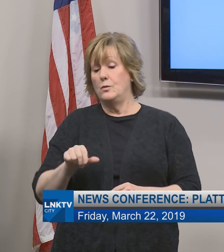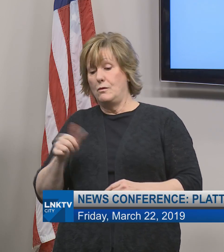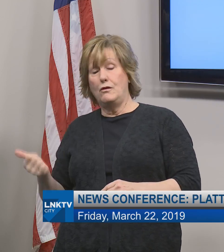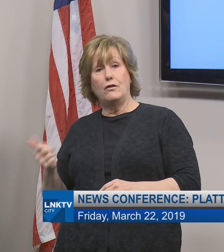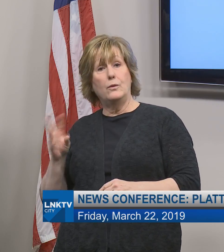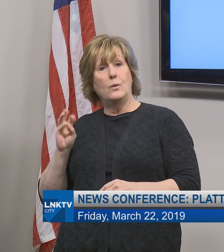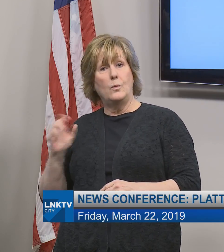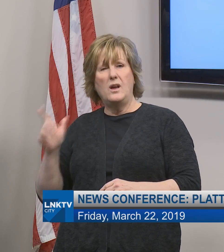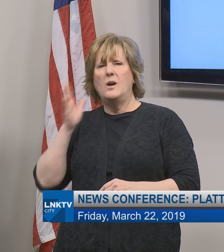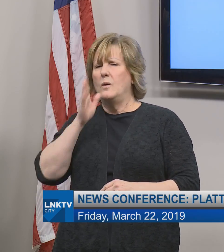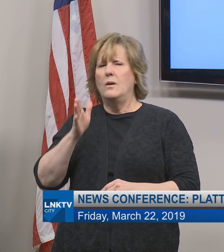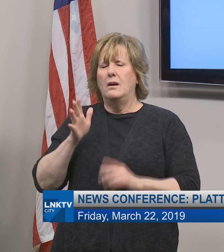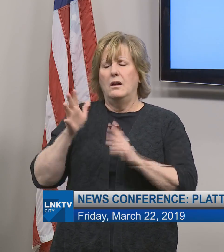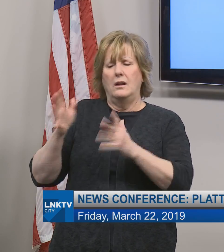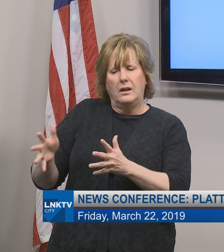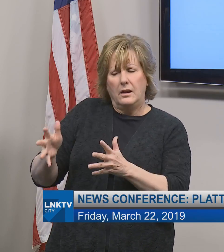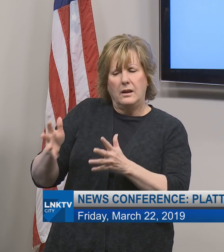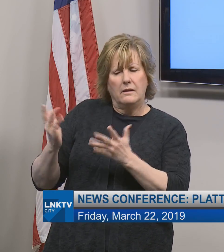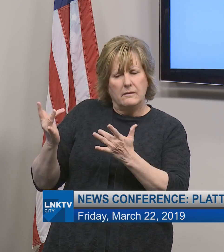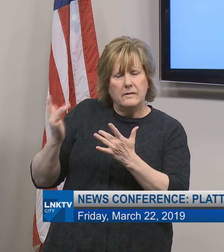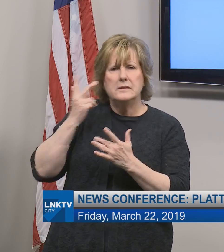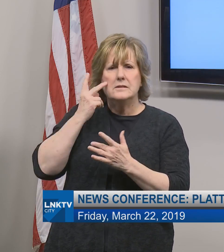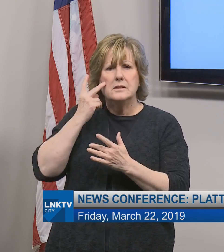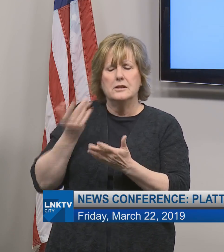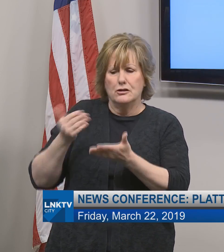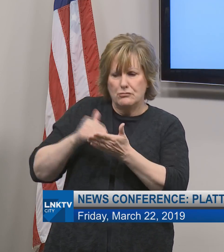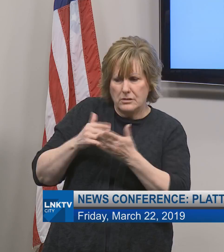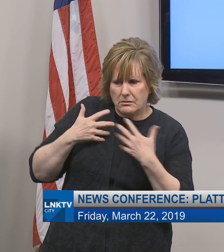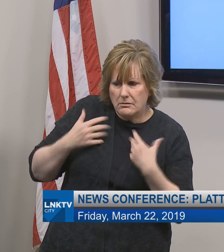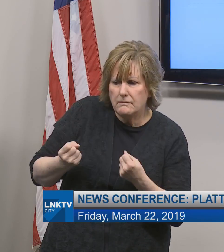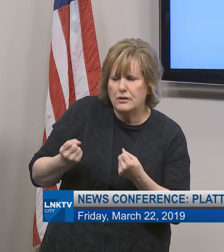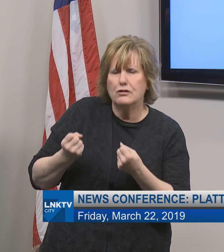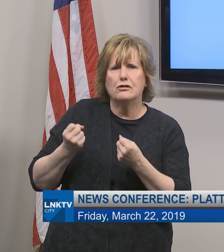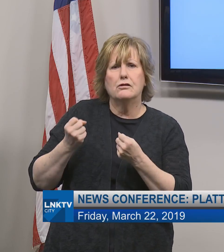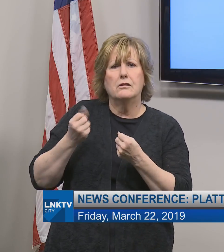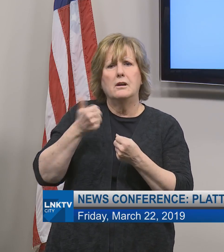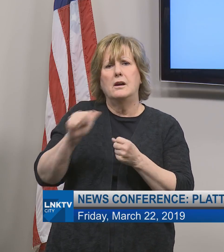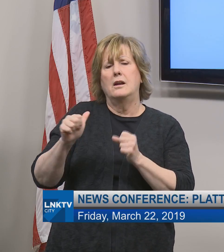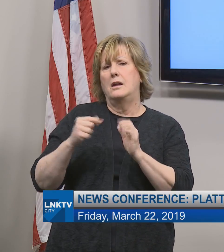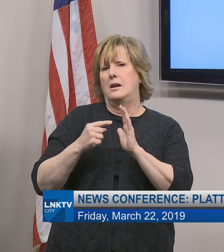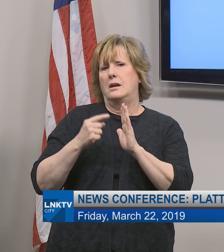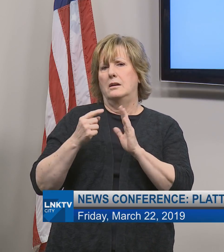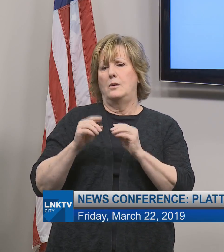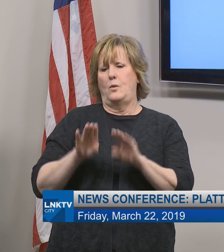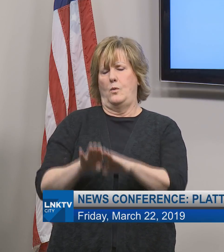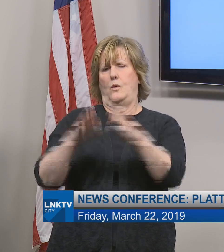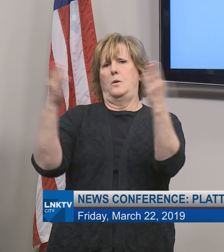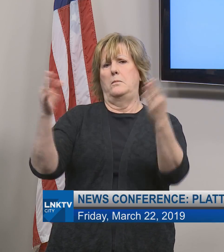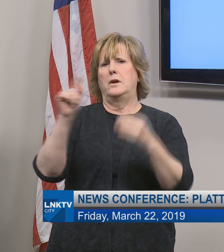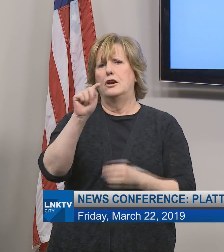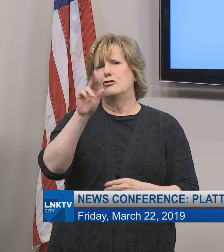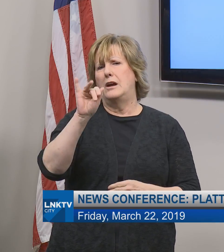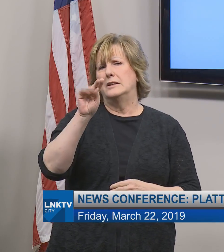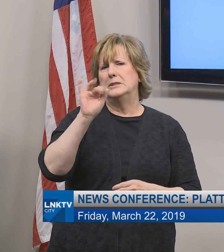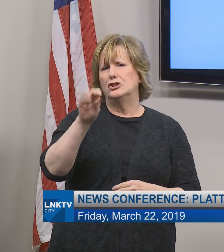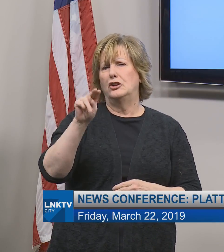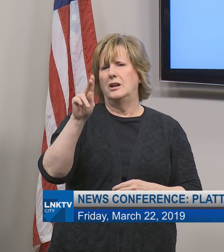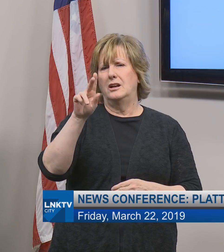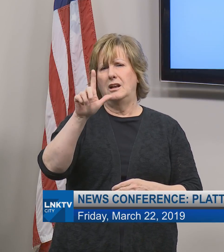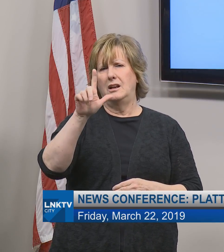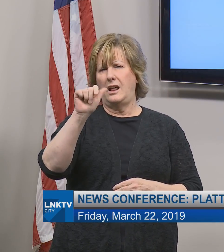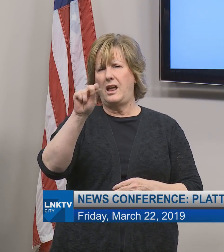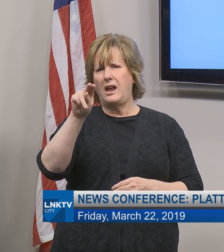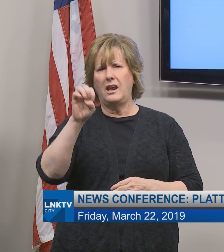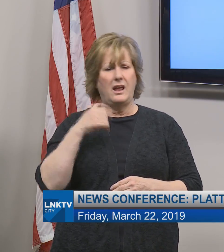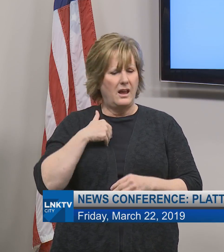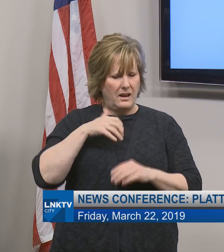wells will be offline until we have a chance to recover an exposed transmission main that was on the island. I think I reported that there was a road